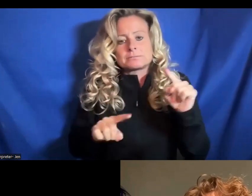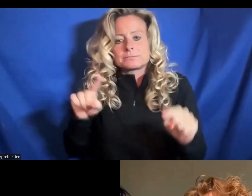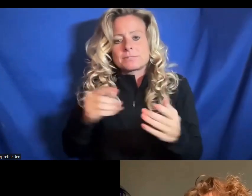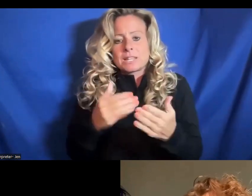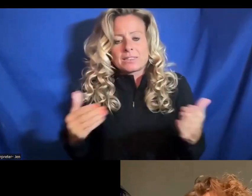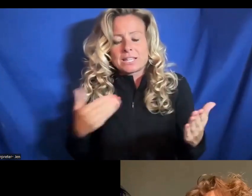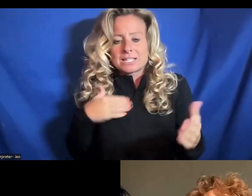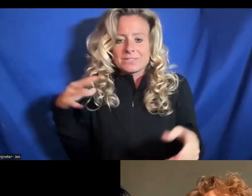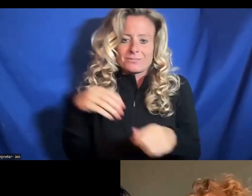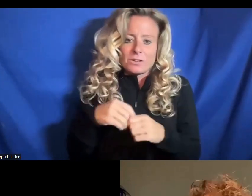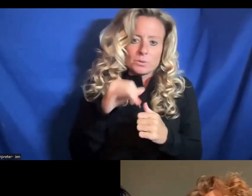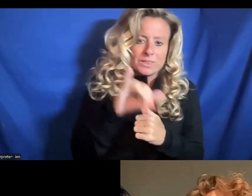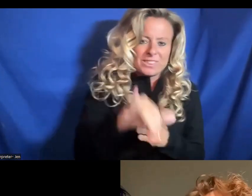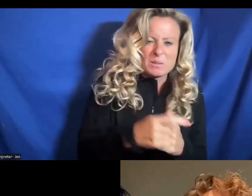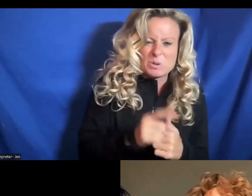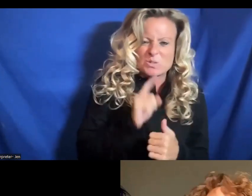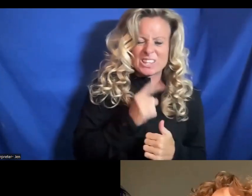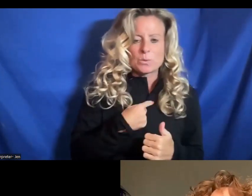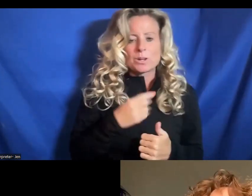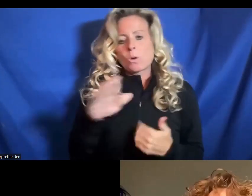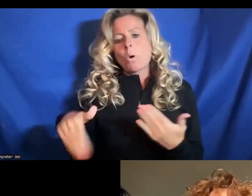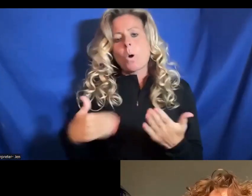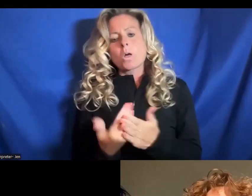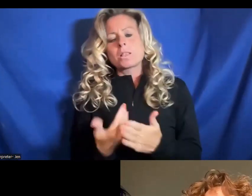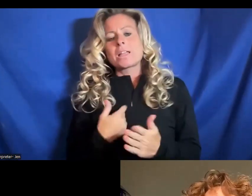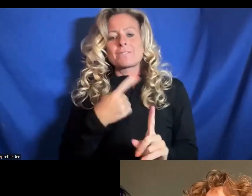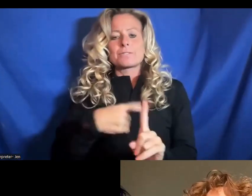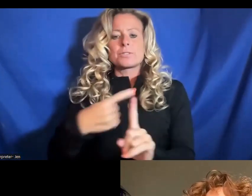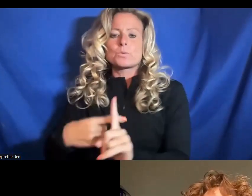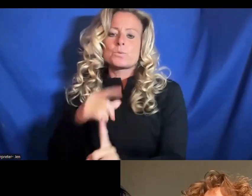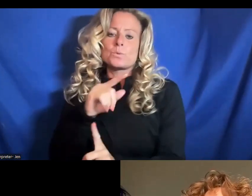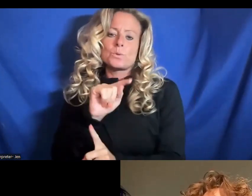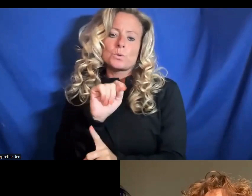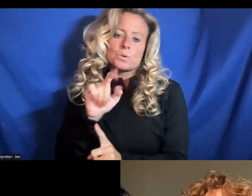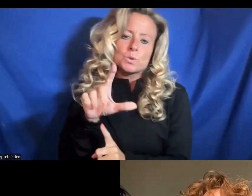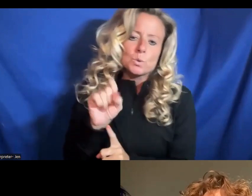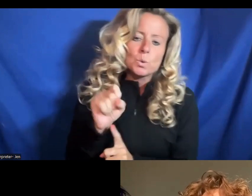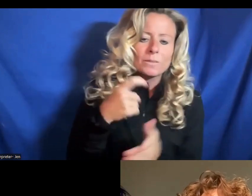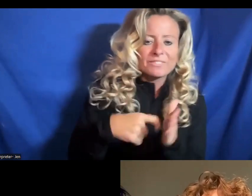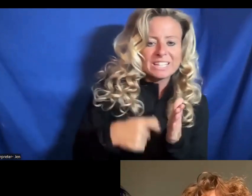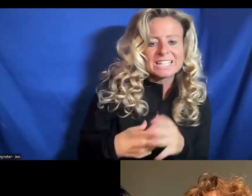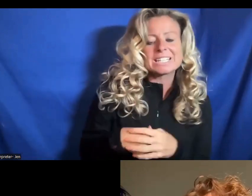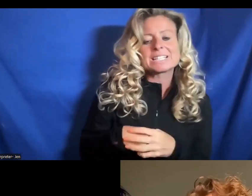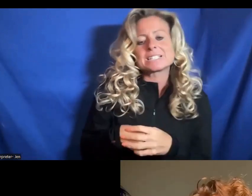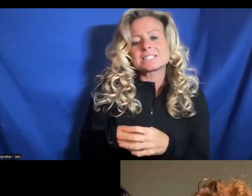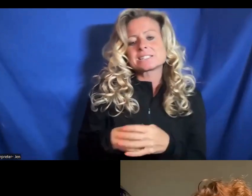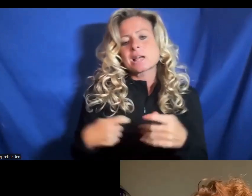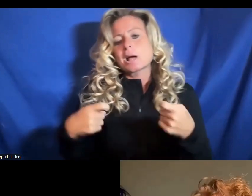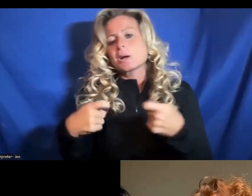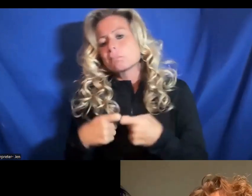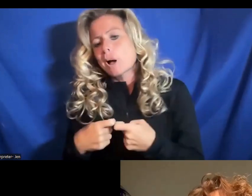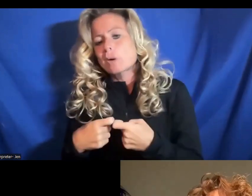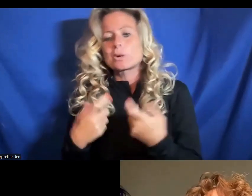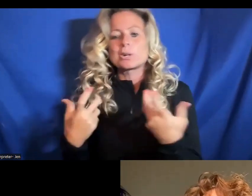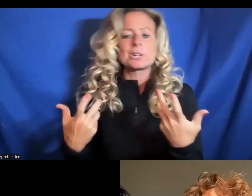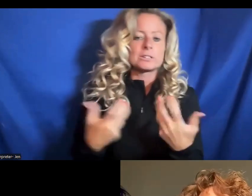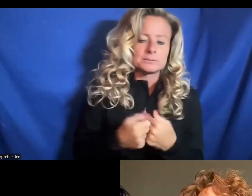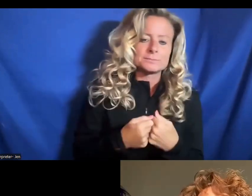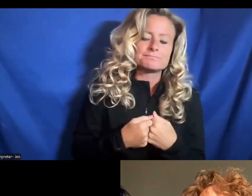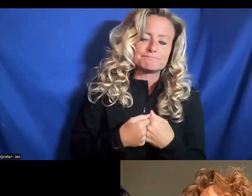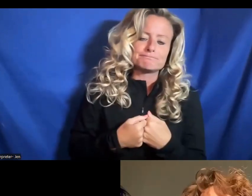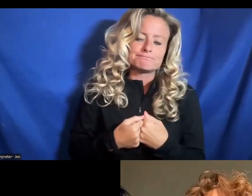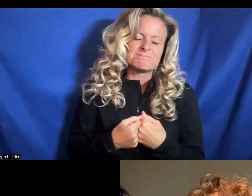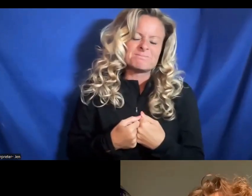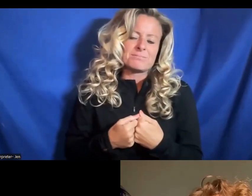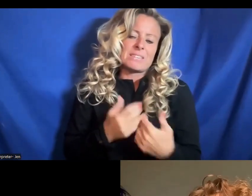it. But we all have the rent and the tool fees and power, electricity, those are